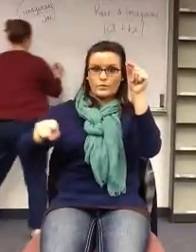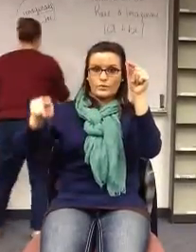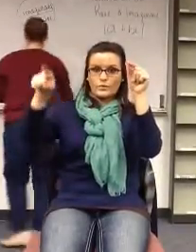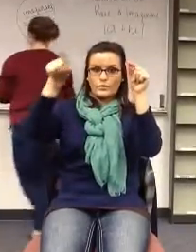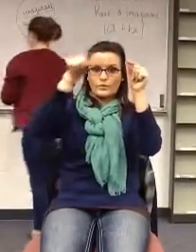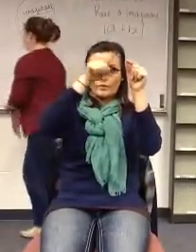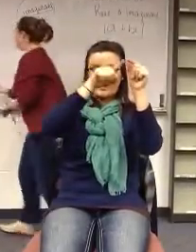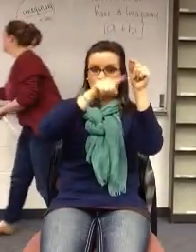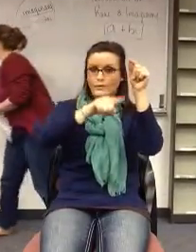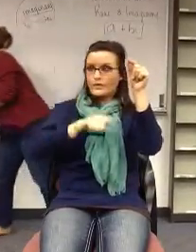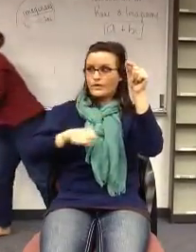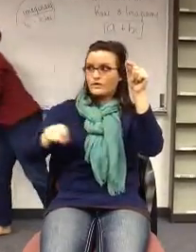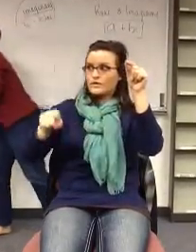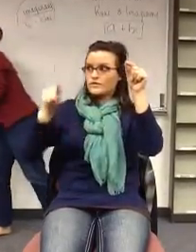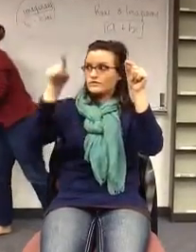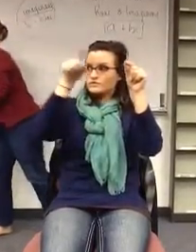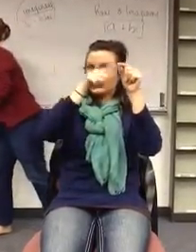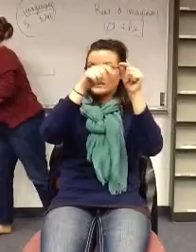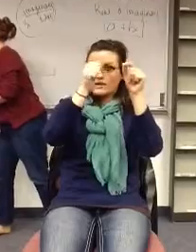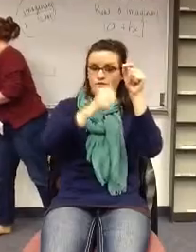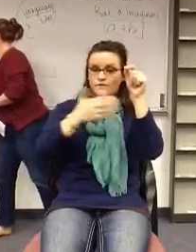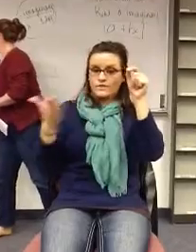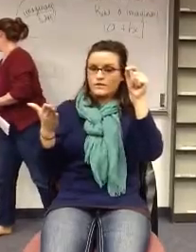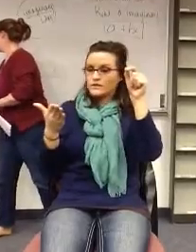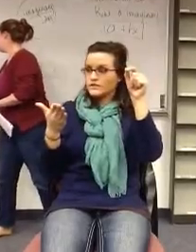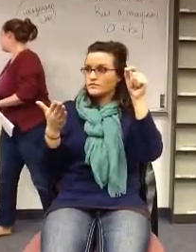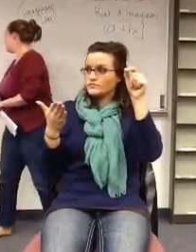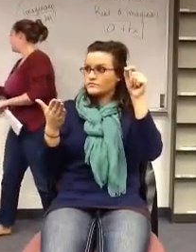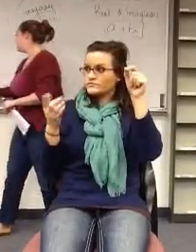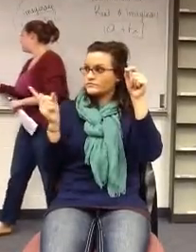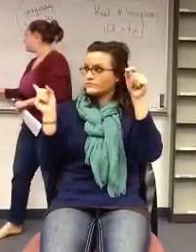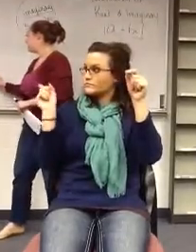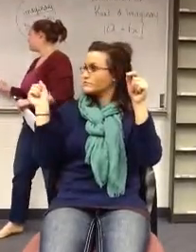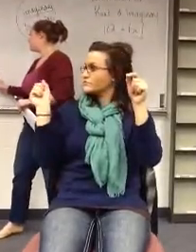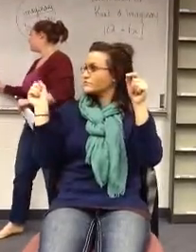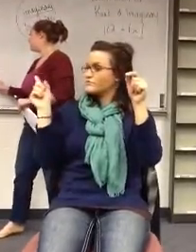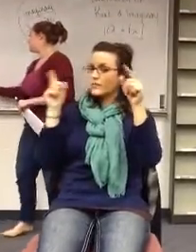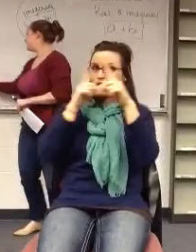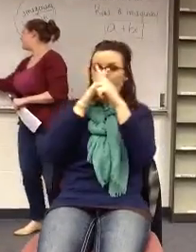here, these are considered complex numbers.